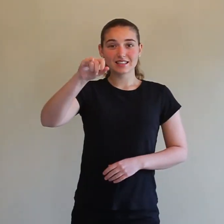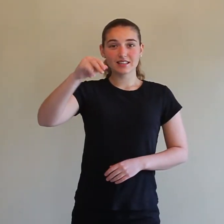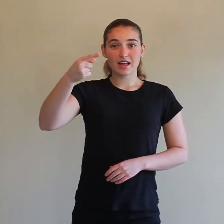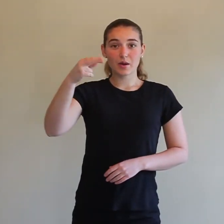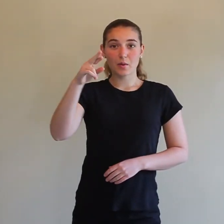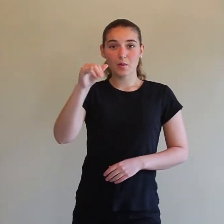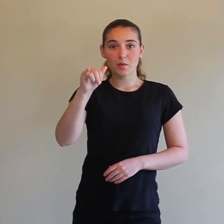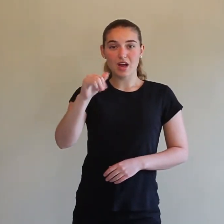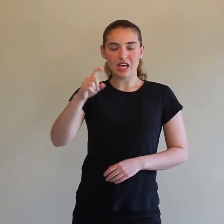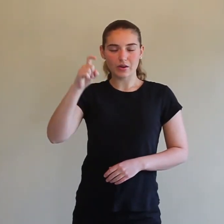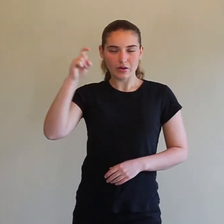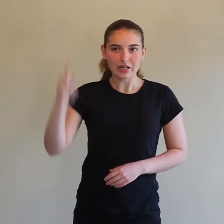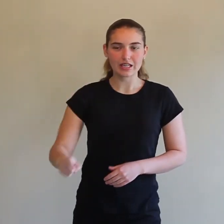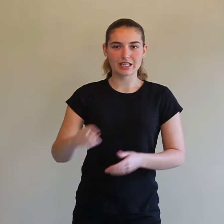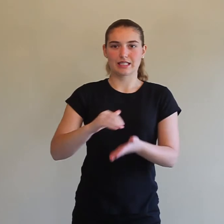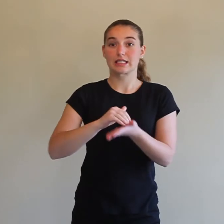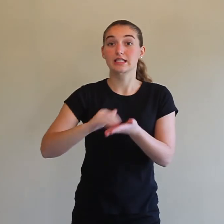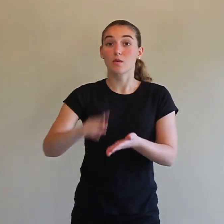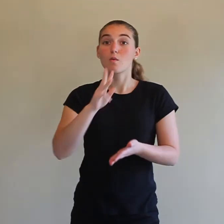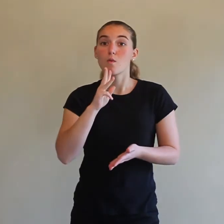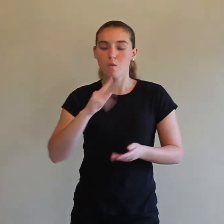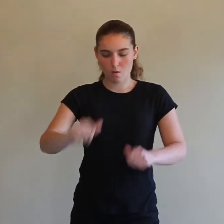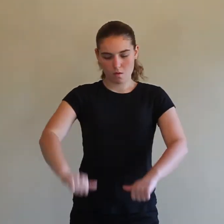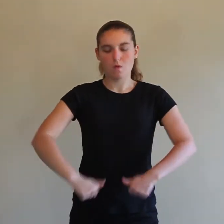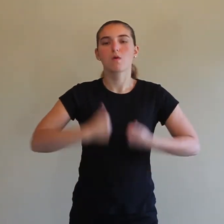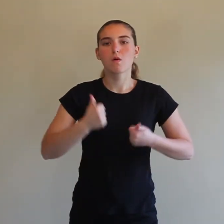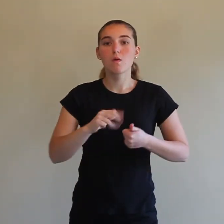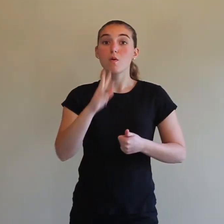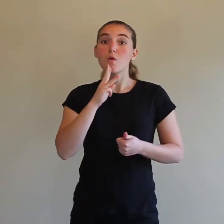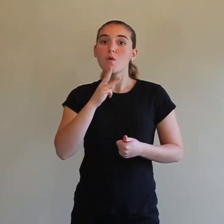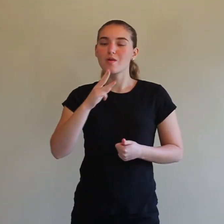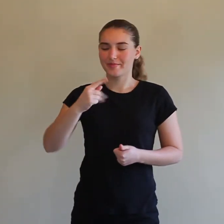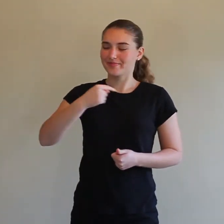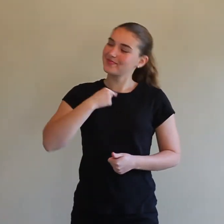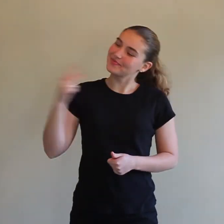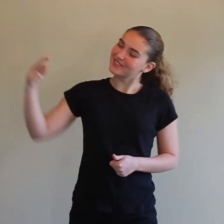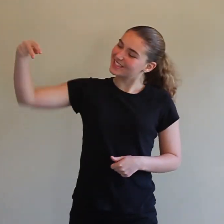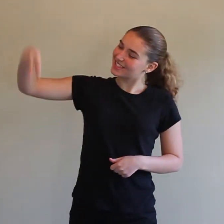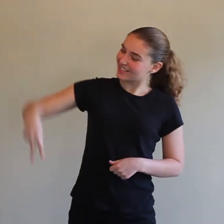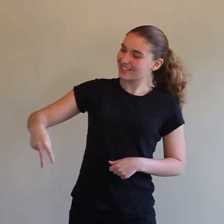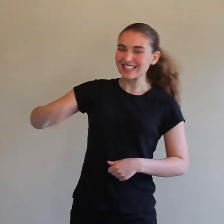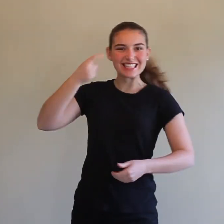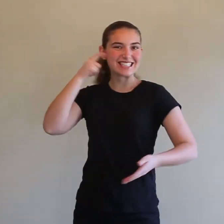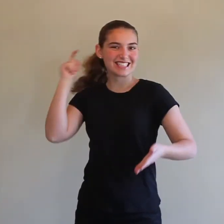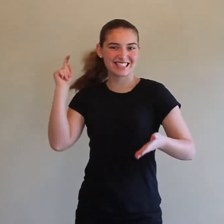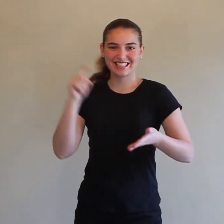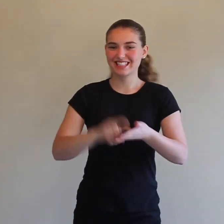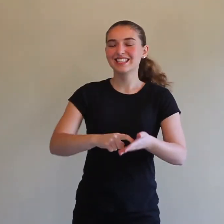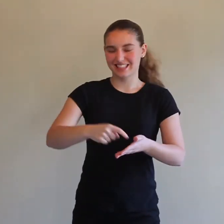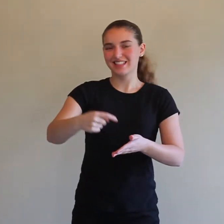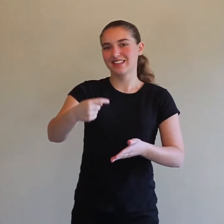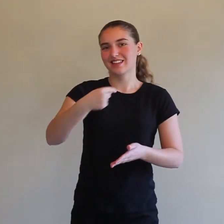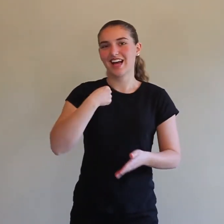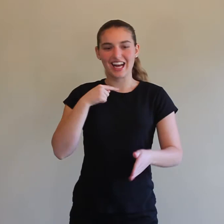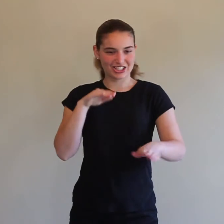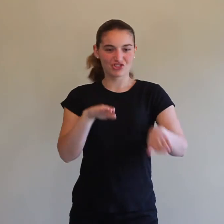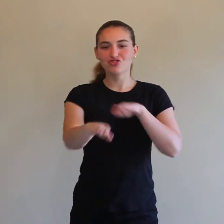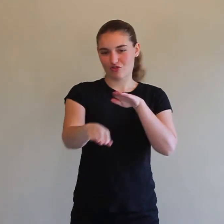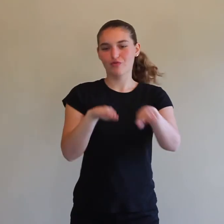Stingrays require clean water to survive. As I get in to feed and make my way down the beach, notice that I am shuffling my feet